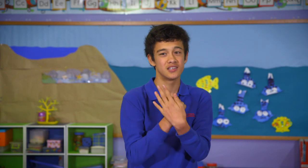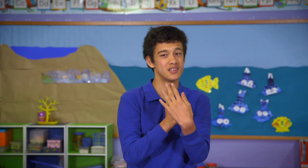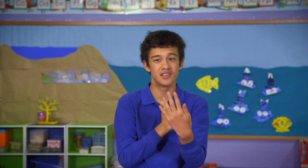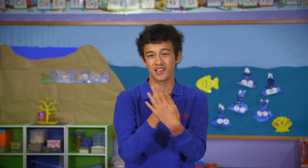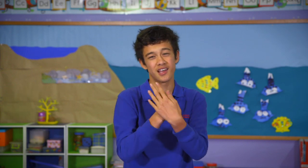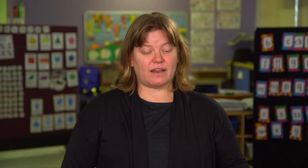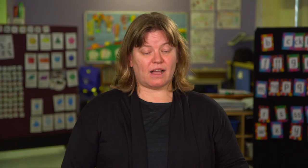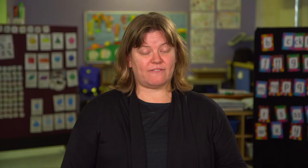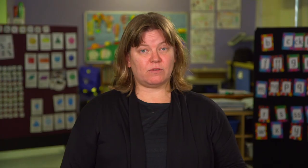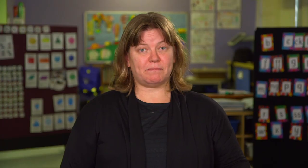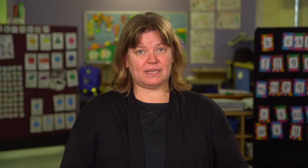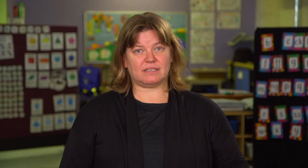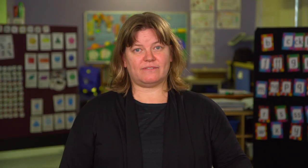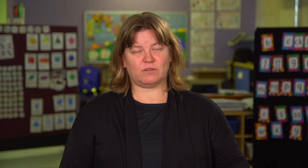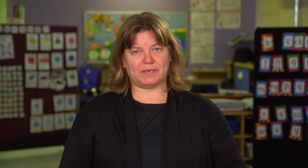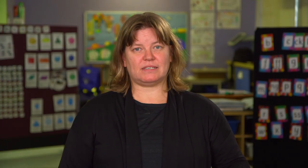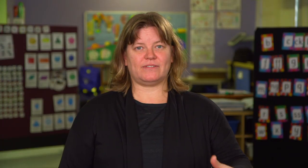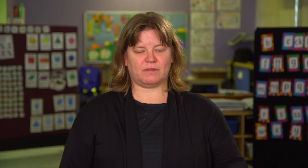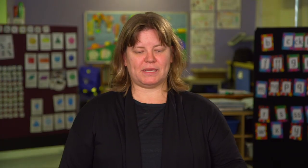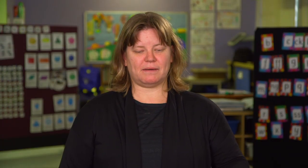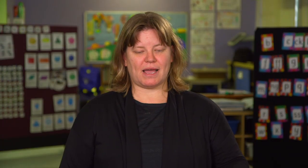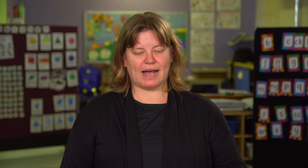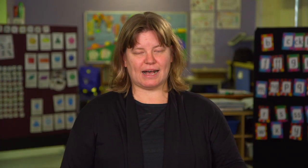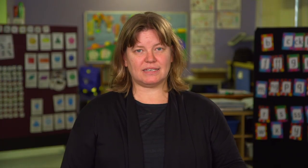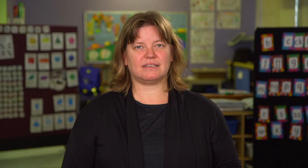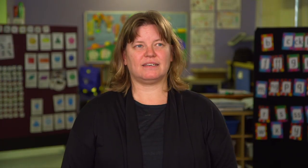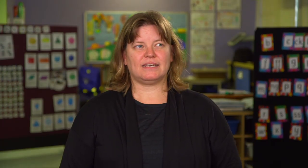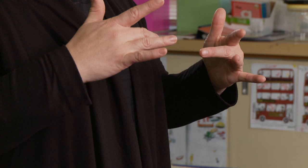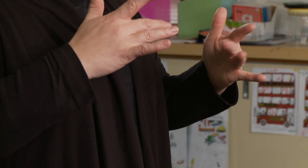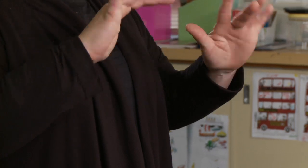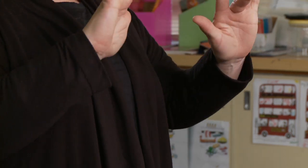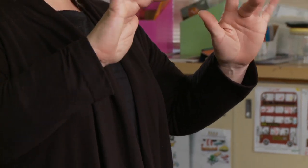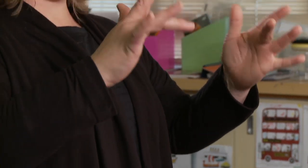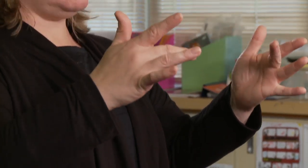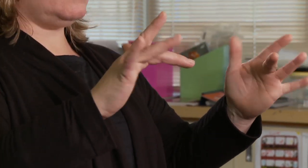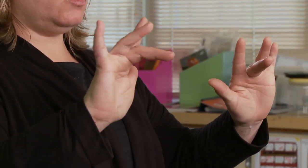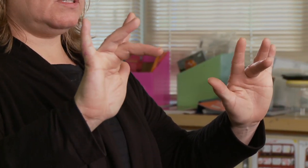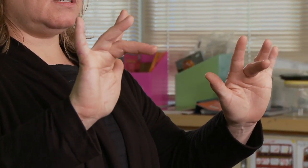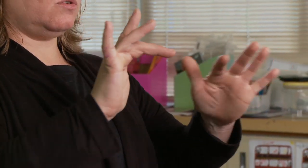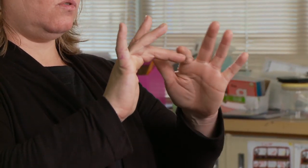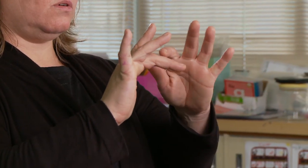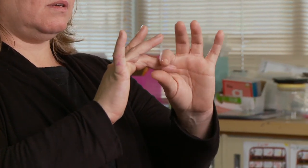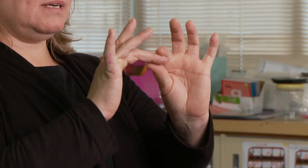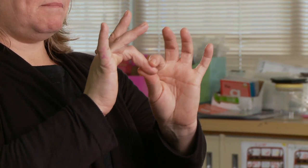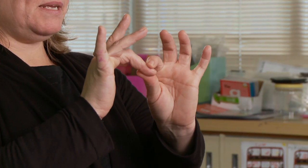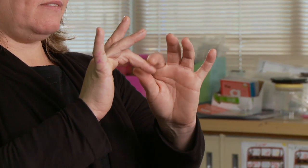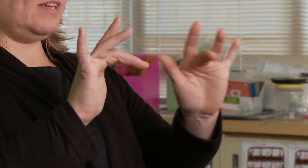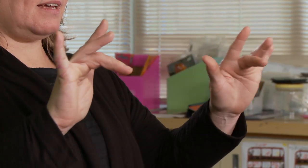For the line, I feel the beat, feel the beat, feel the beat in my heart, the sign feel uses your middle finger